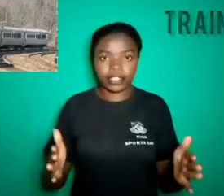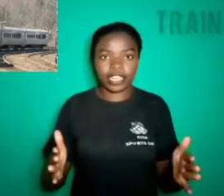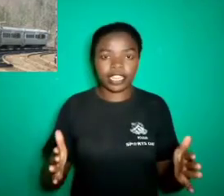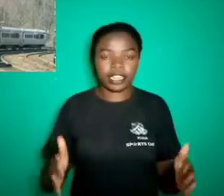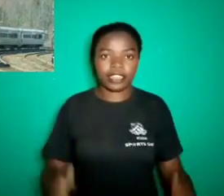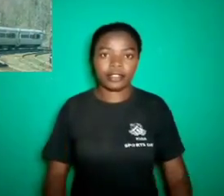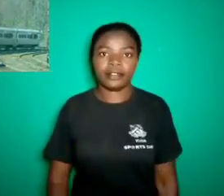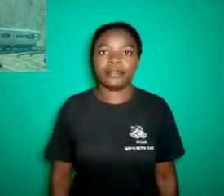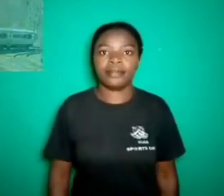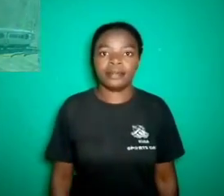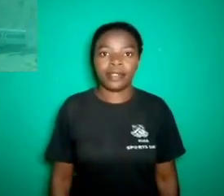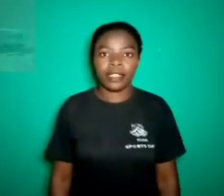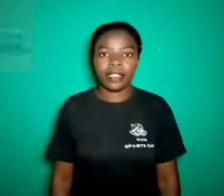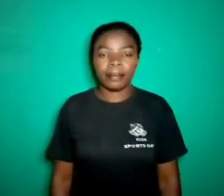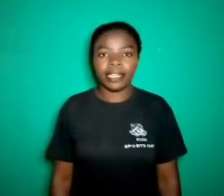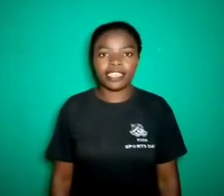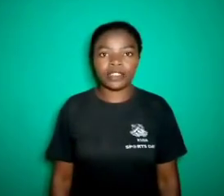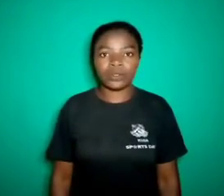Train. Matatu.